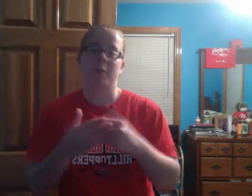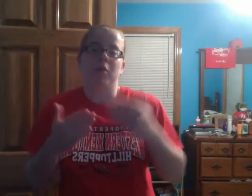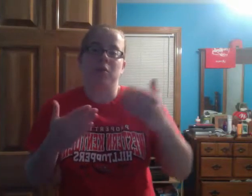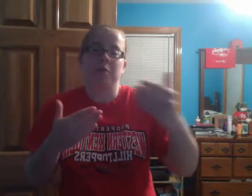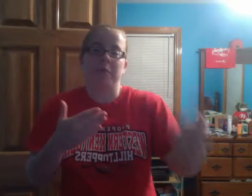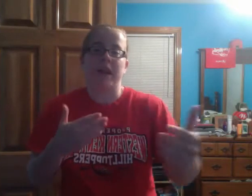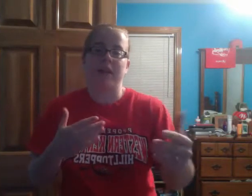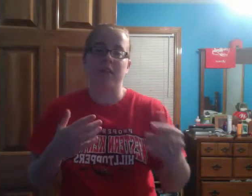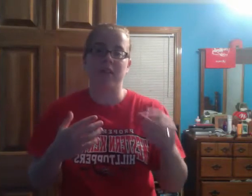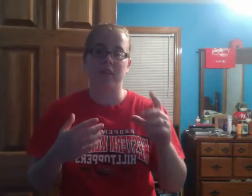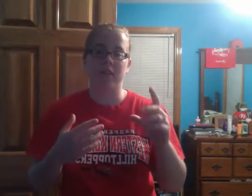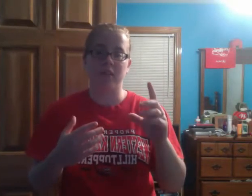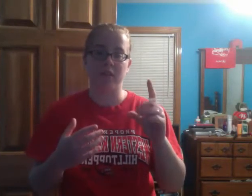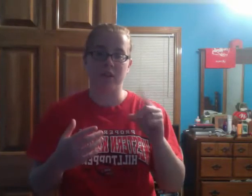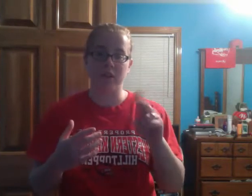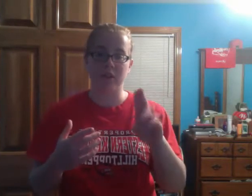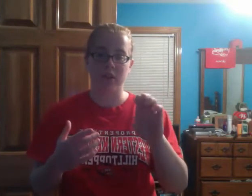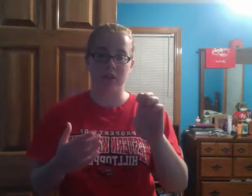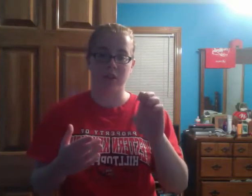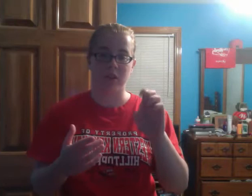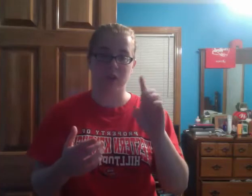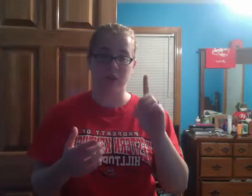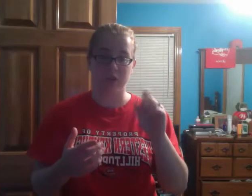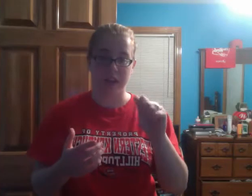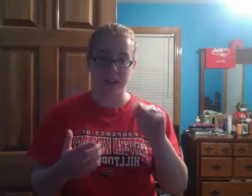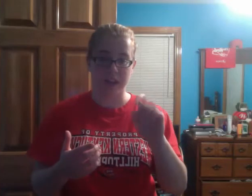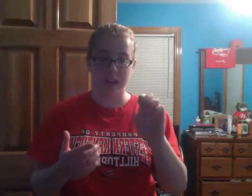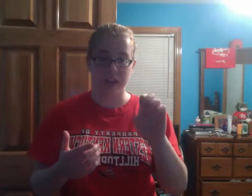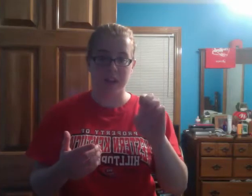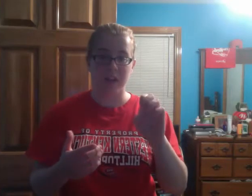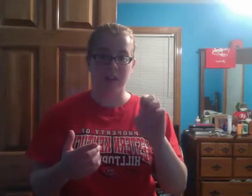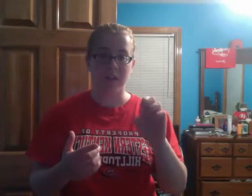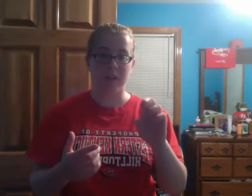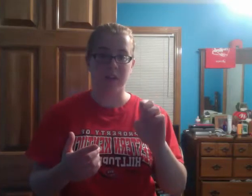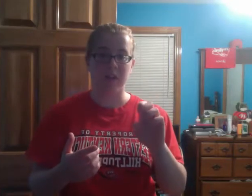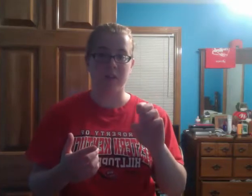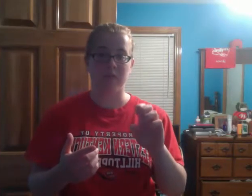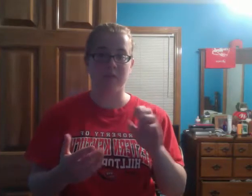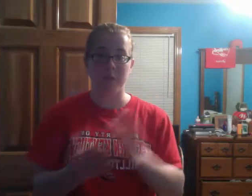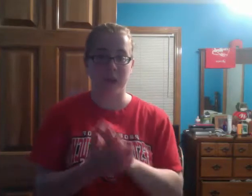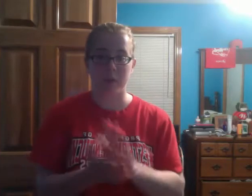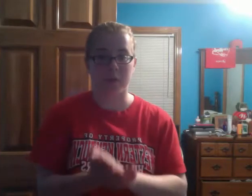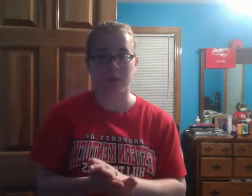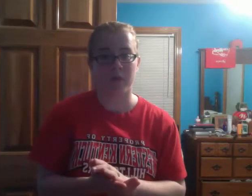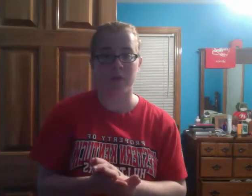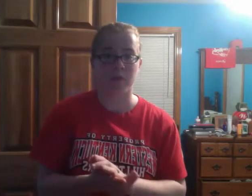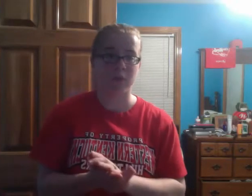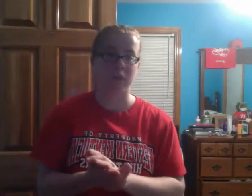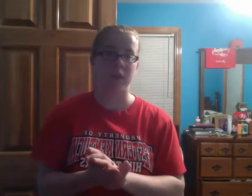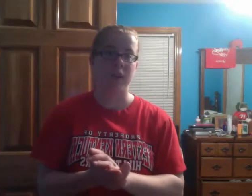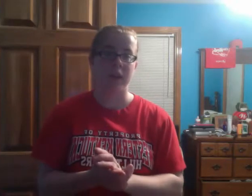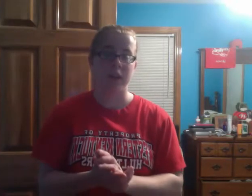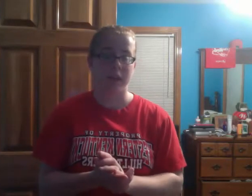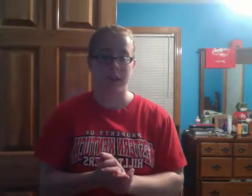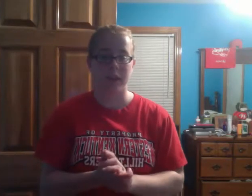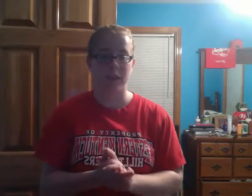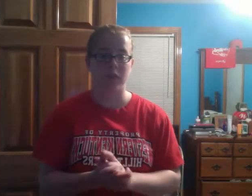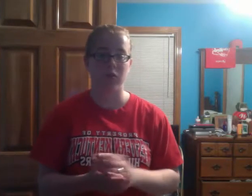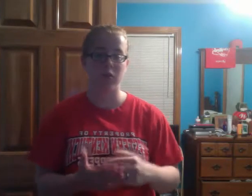push back the due date on papers or anything else